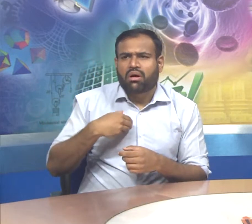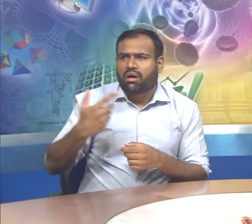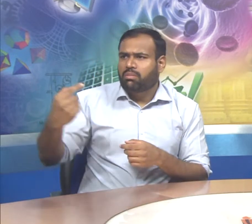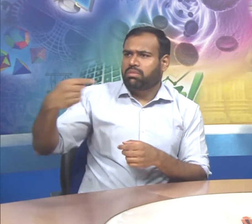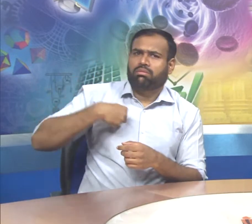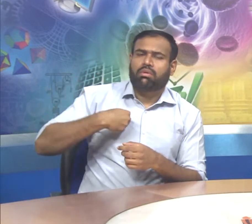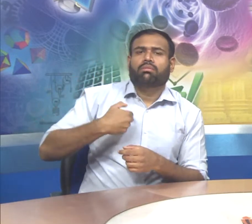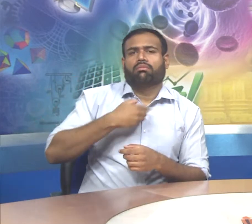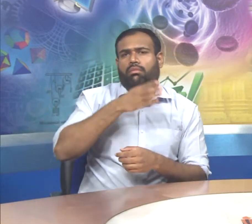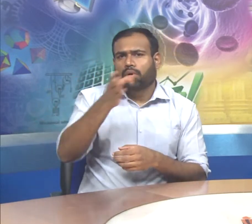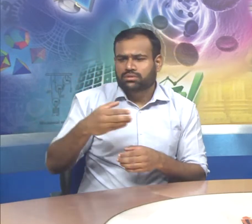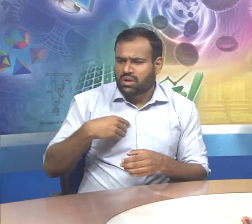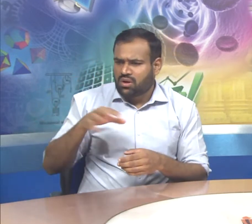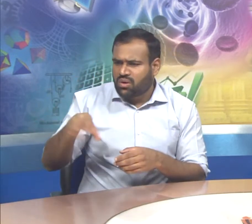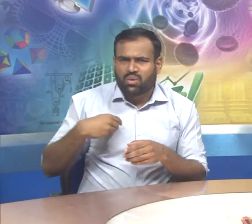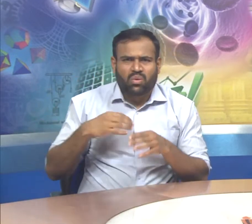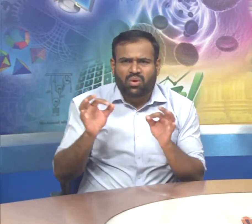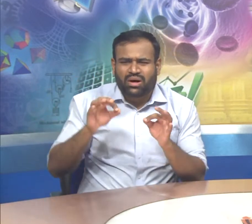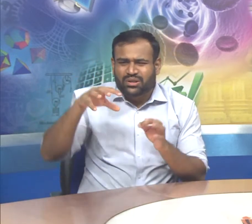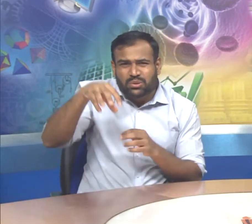appellate jurisdiction.